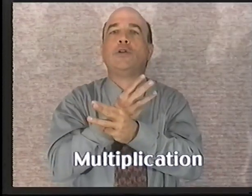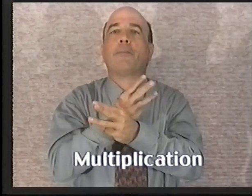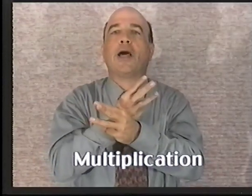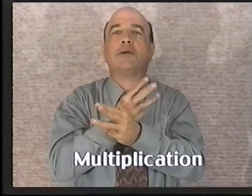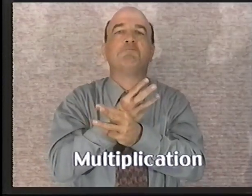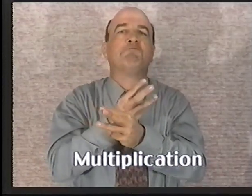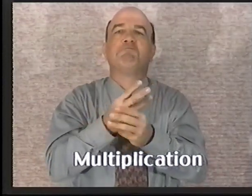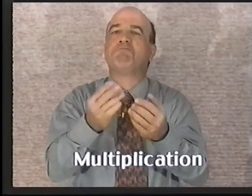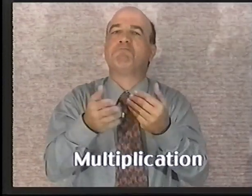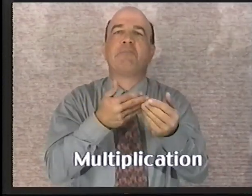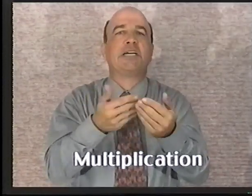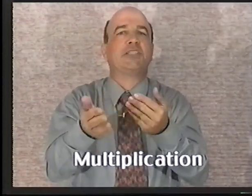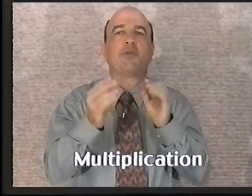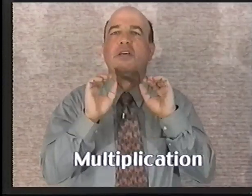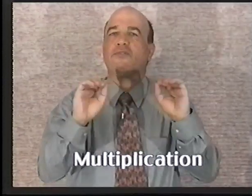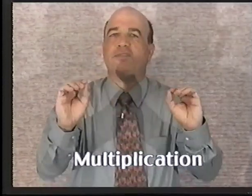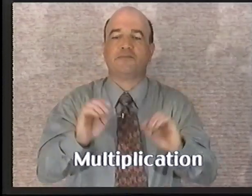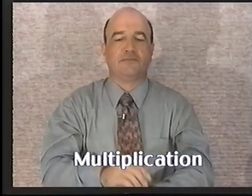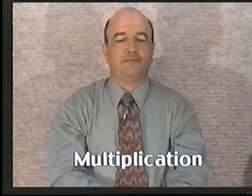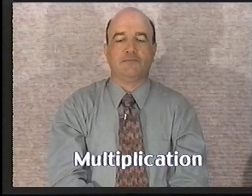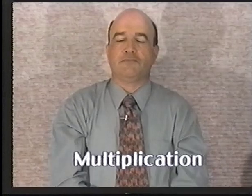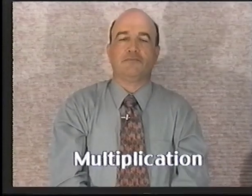multiply. Makes no difference.